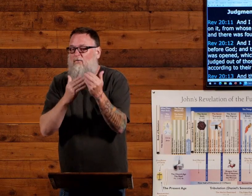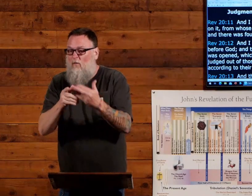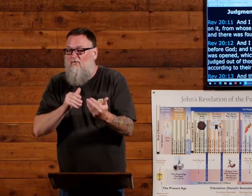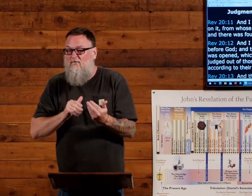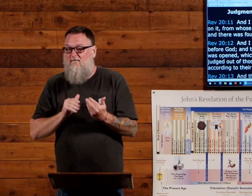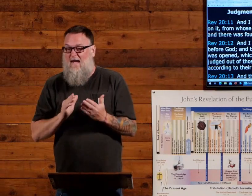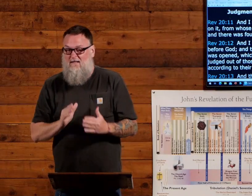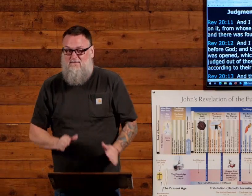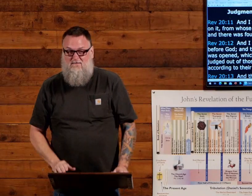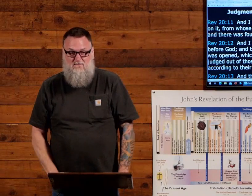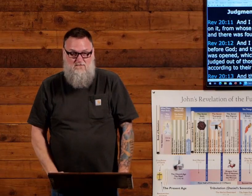time with Christ.